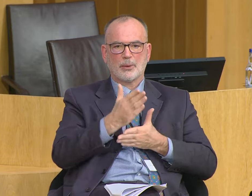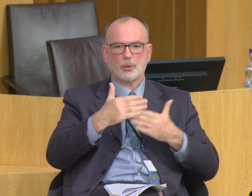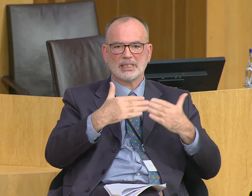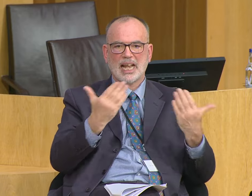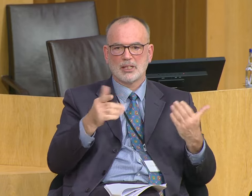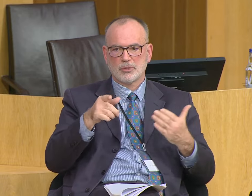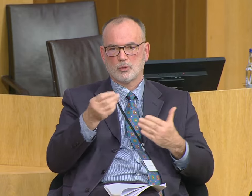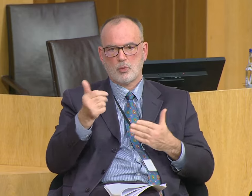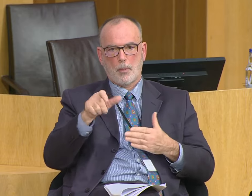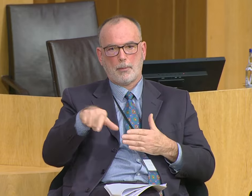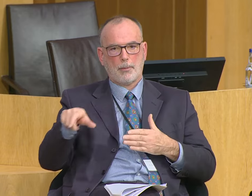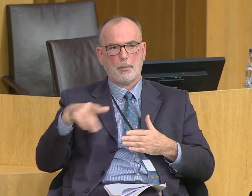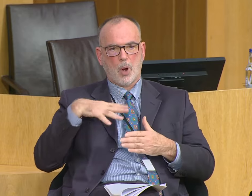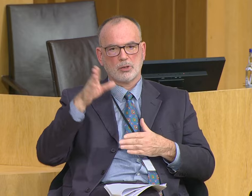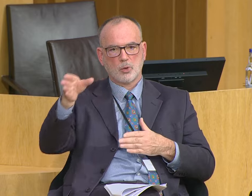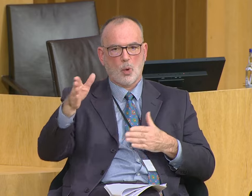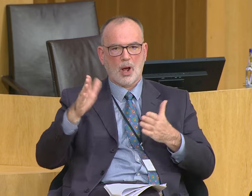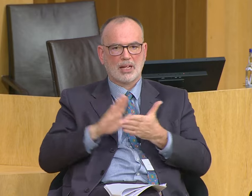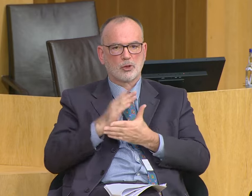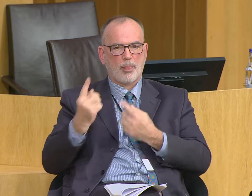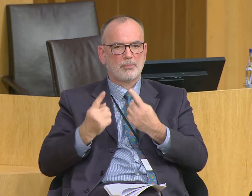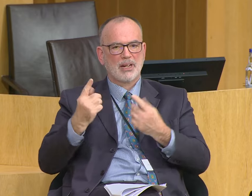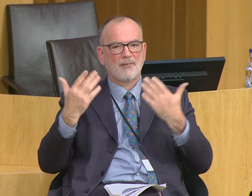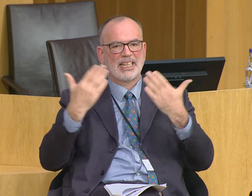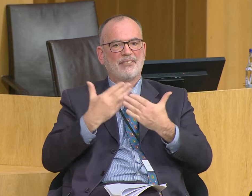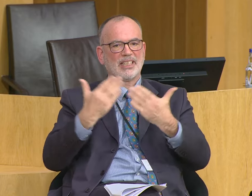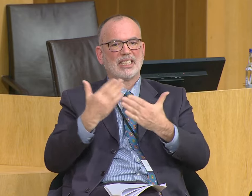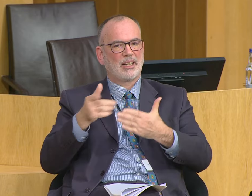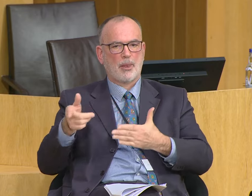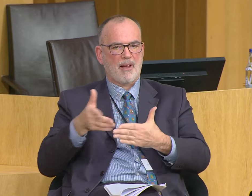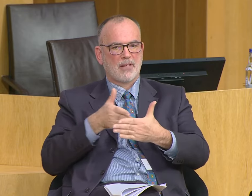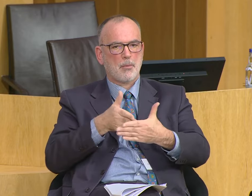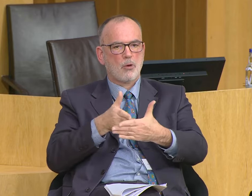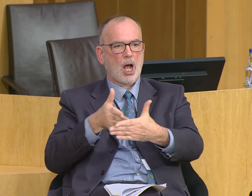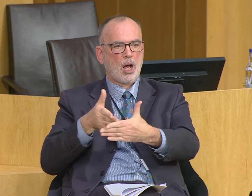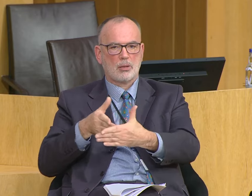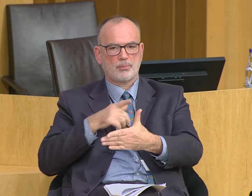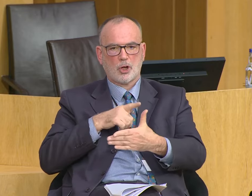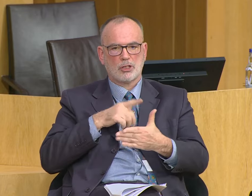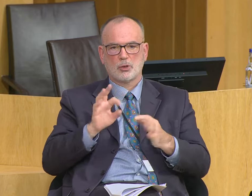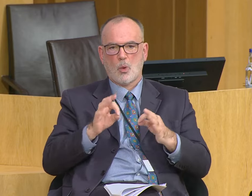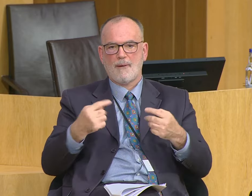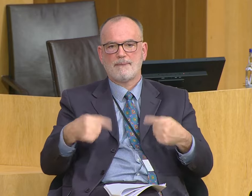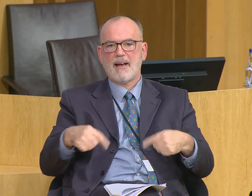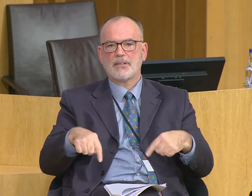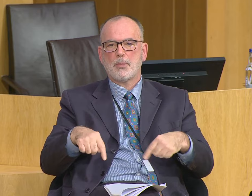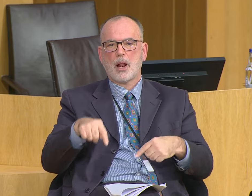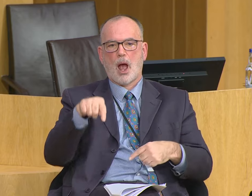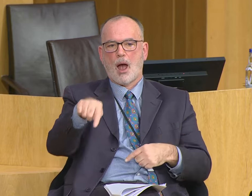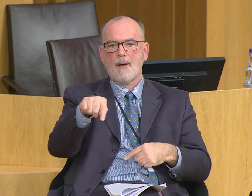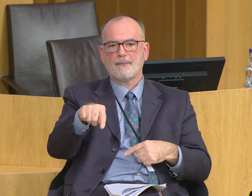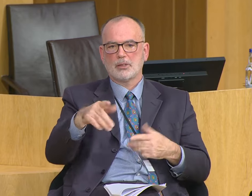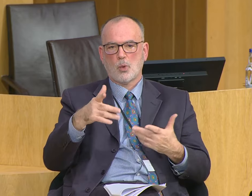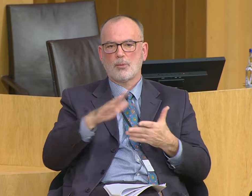matter if it's disabled people don't only just go out during the day. We also go out in the evening. So we need to make sure there's no barriers